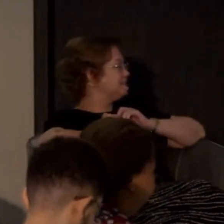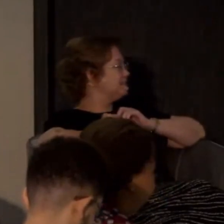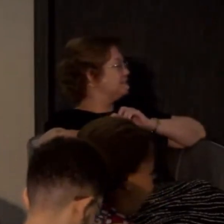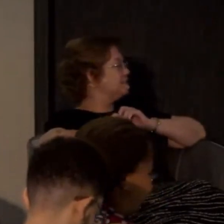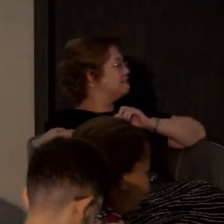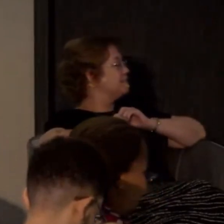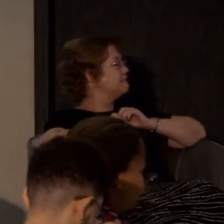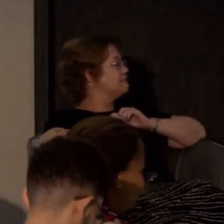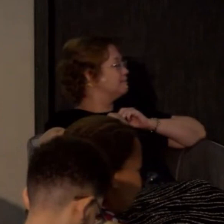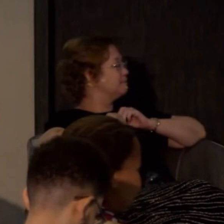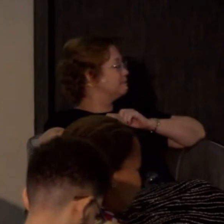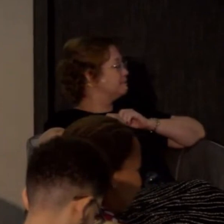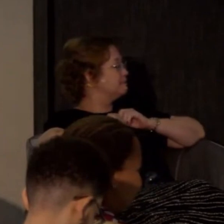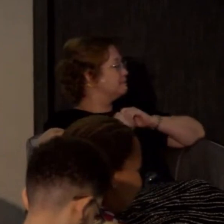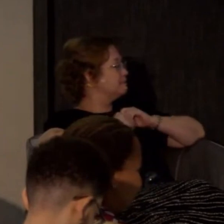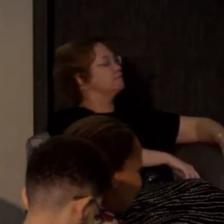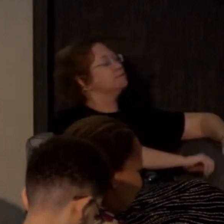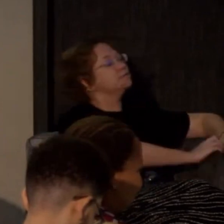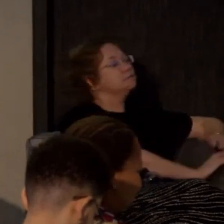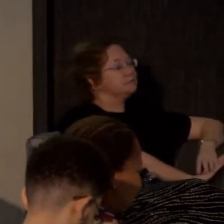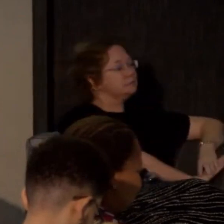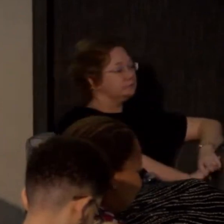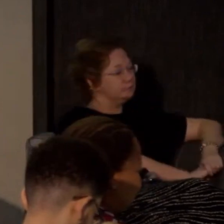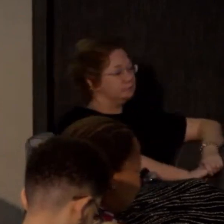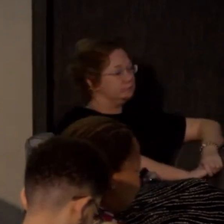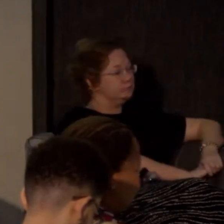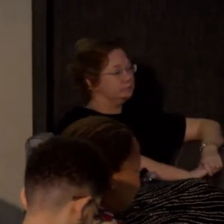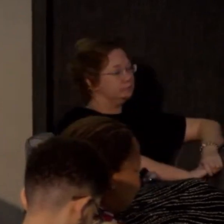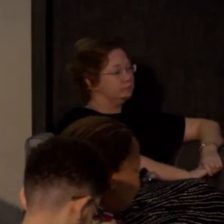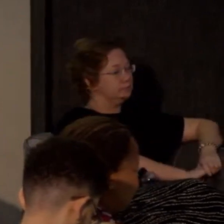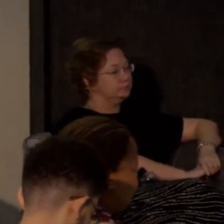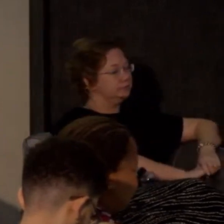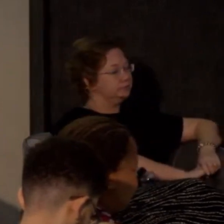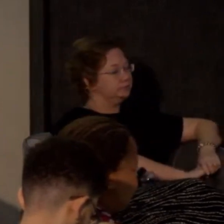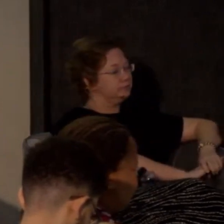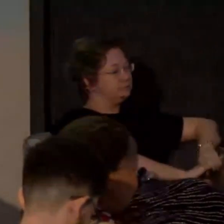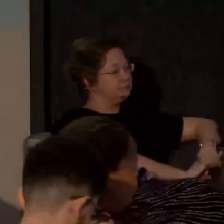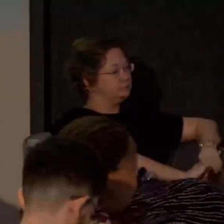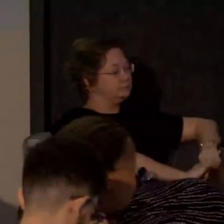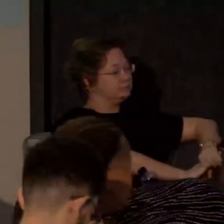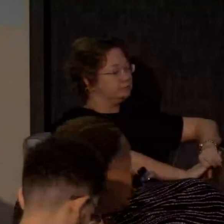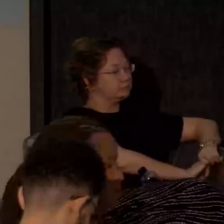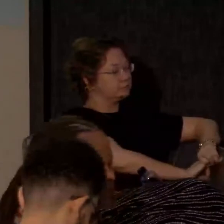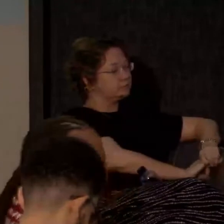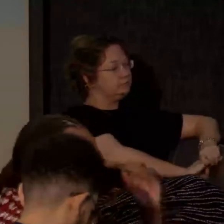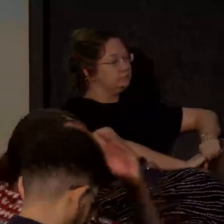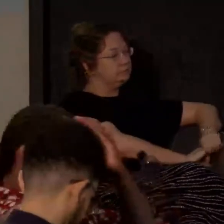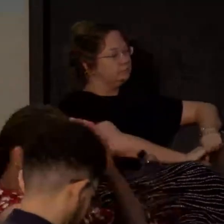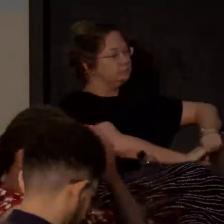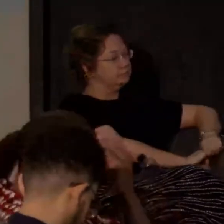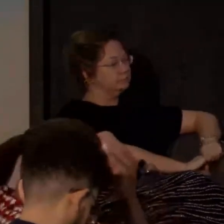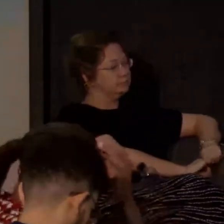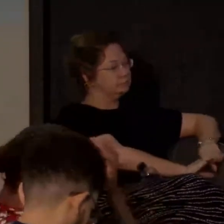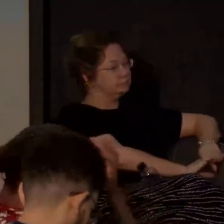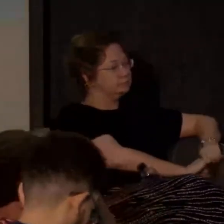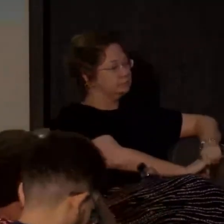here. How do you find that balance between, the streamlining on the one hand and, dealing with historical disparity on the